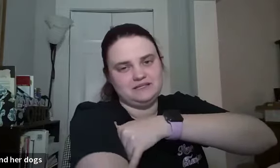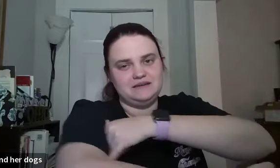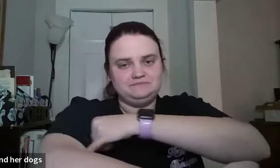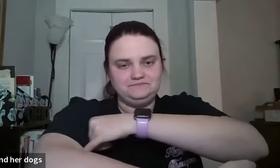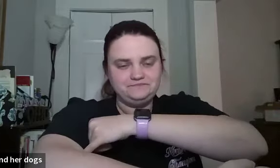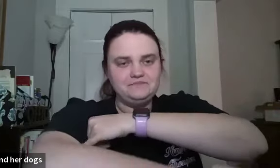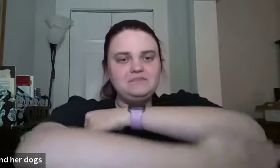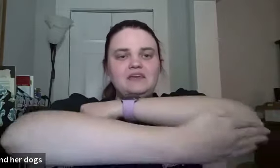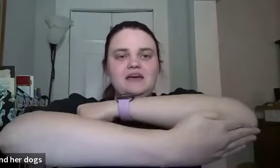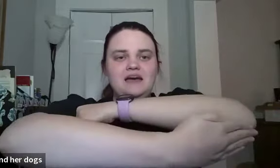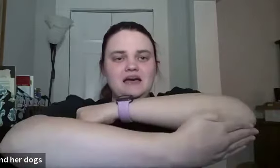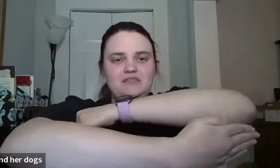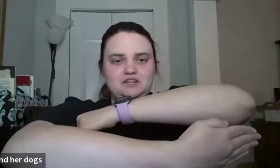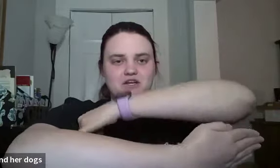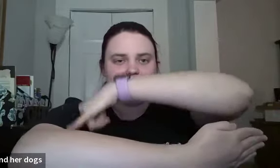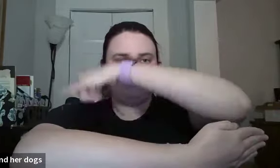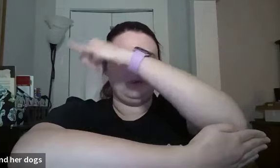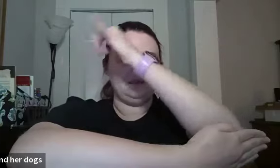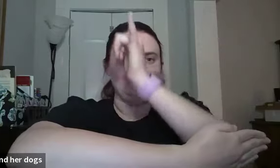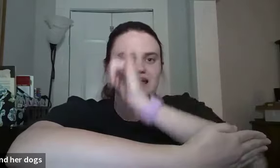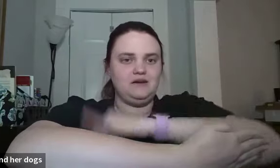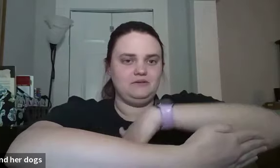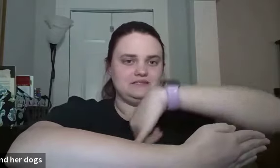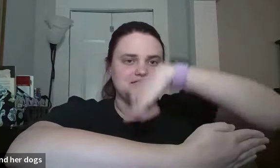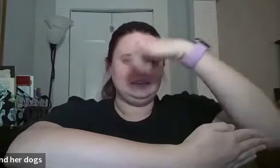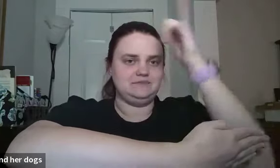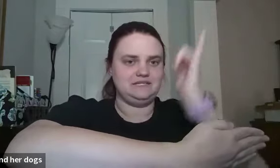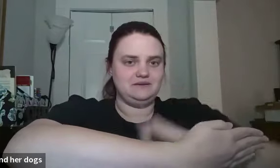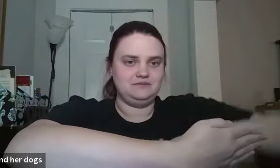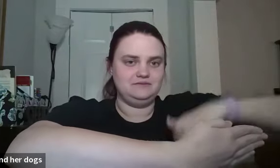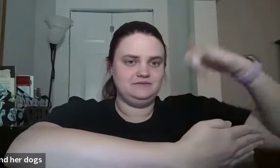bicep. And then you're gonna bring it out and slam it down.